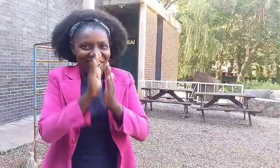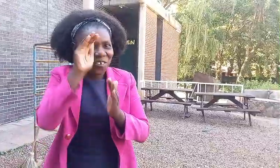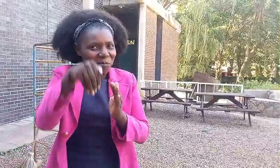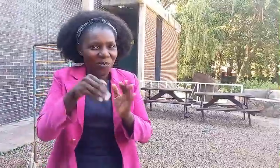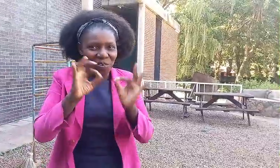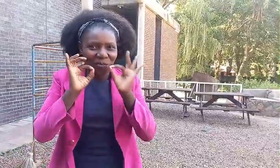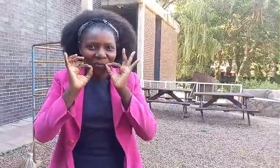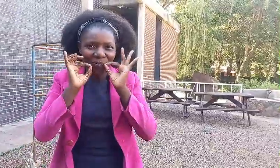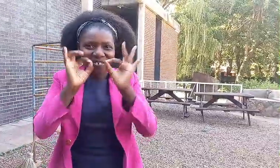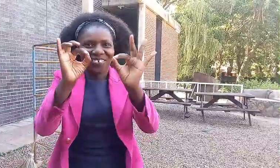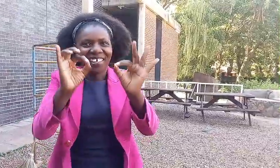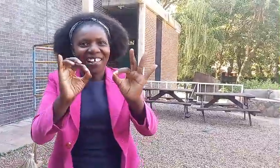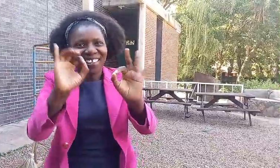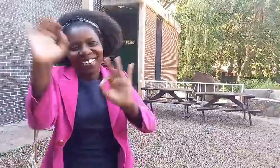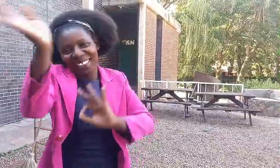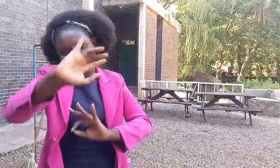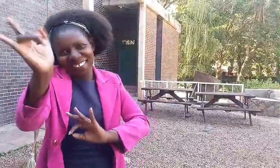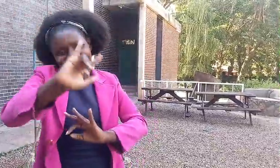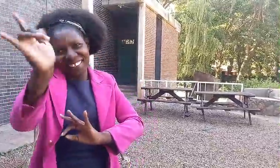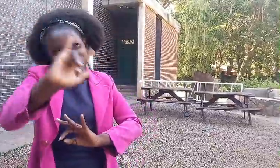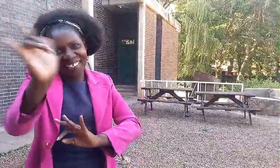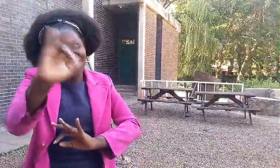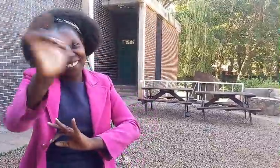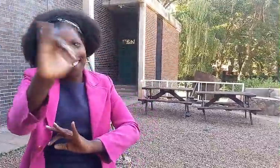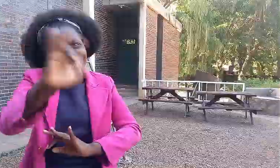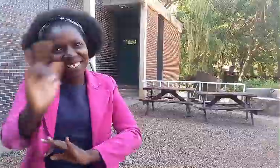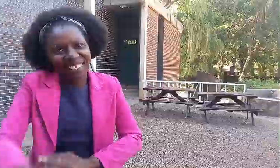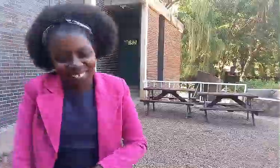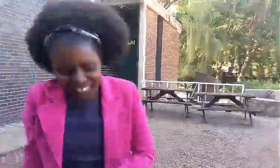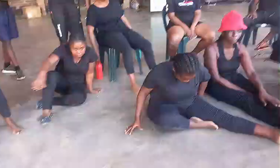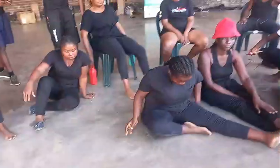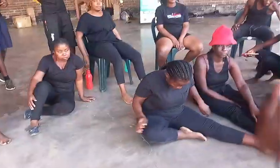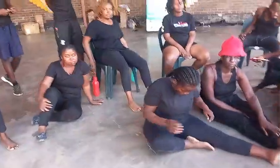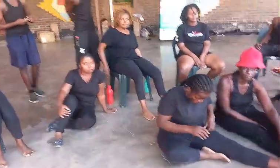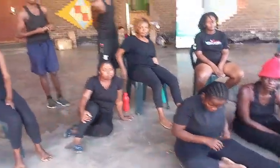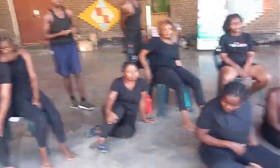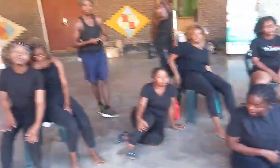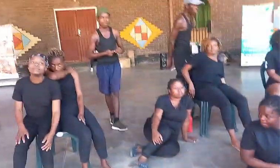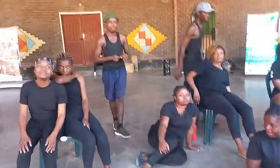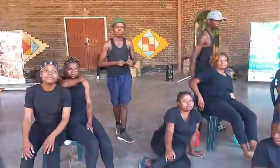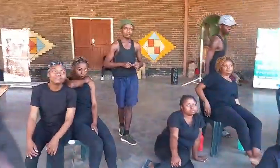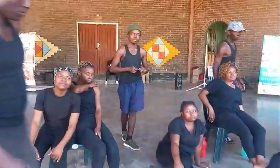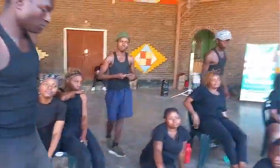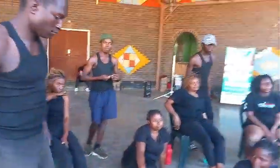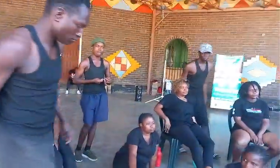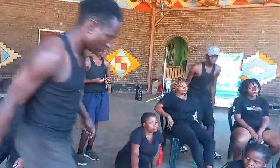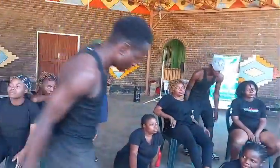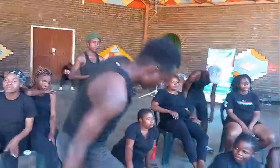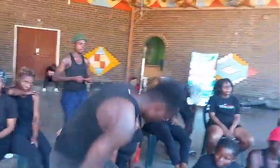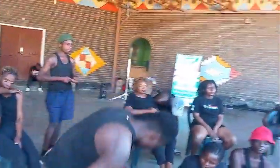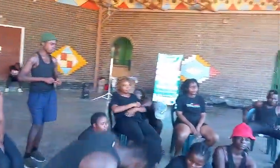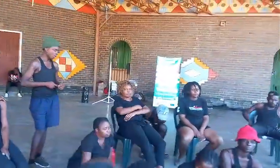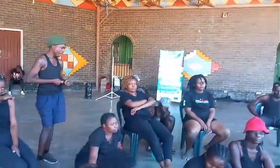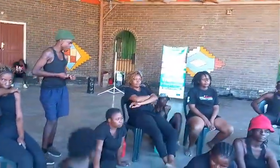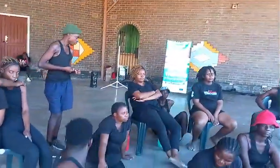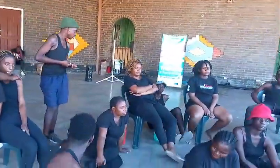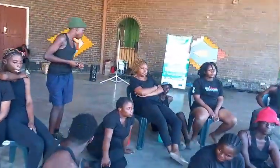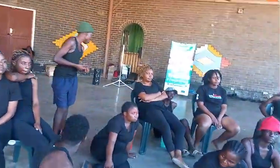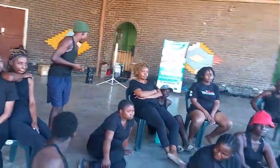So thank you, and you'll see how beautiful it looks. I hope you enjoyed the behind the scenes of